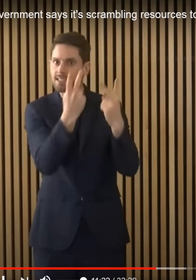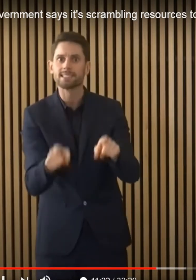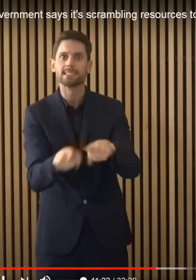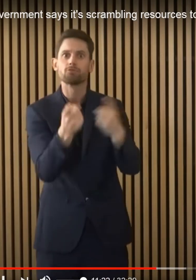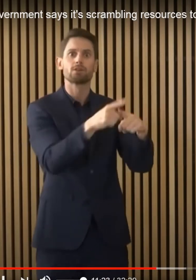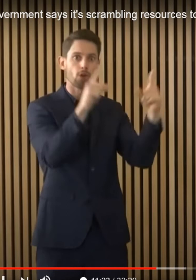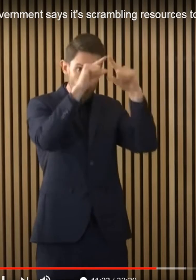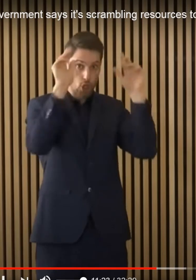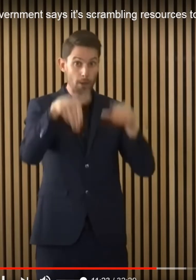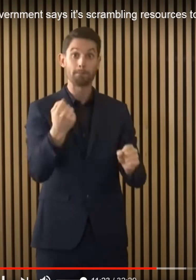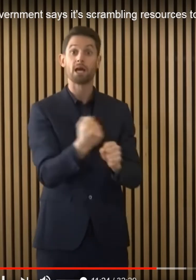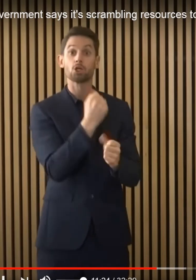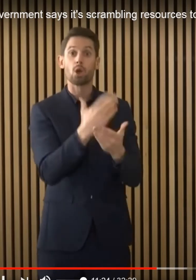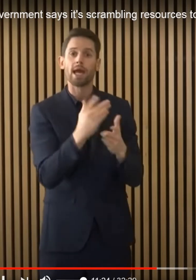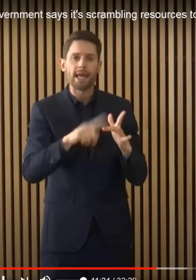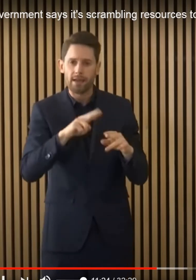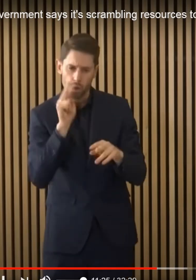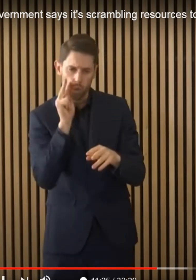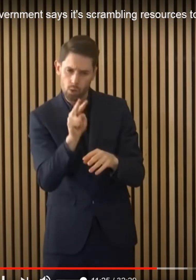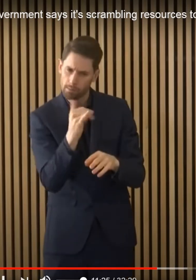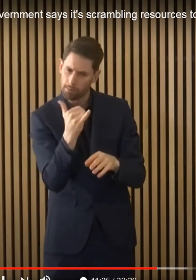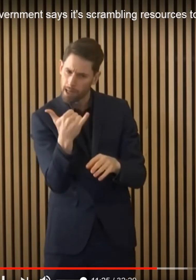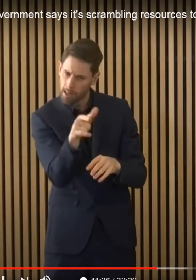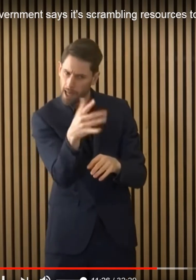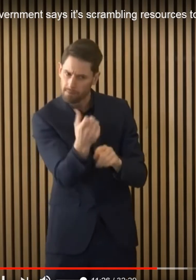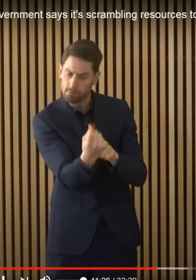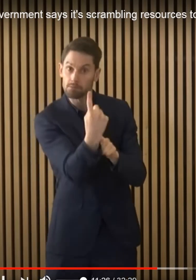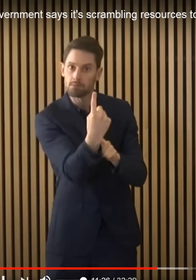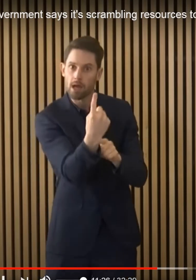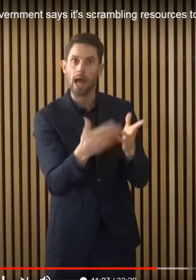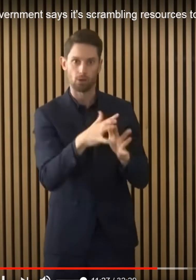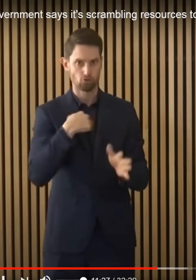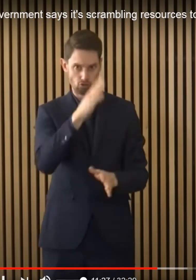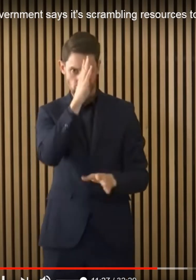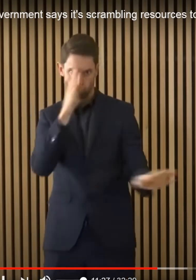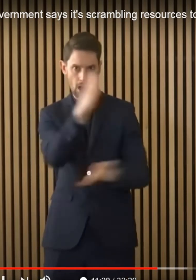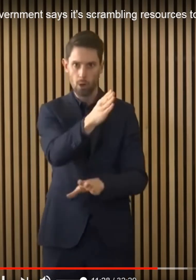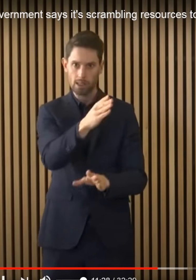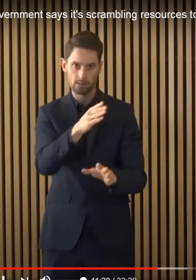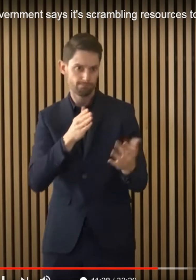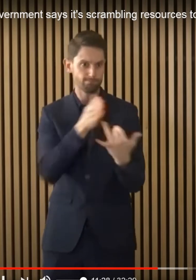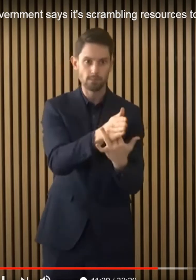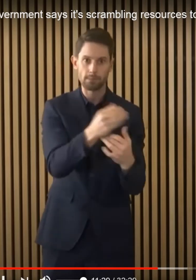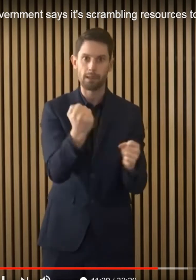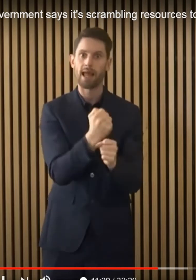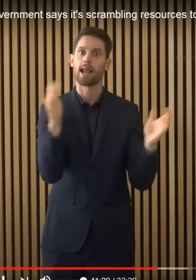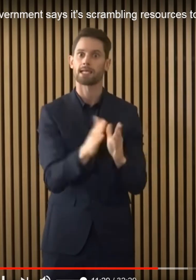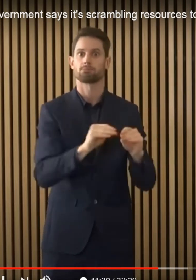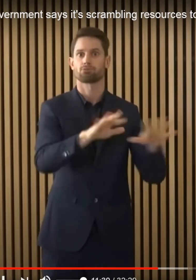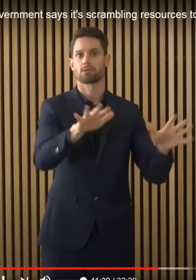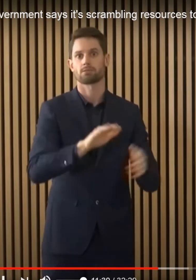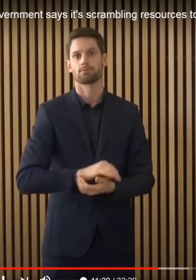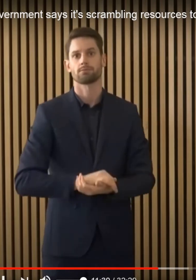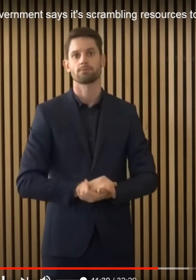do not get any worse, or more importantly, that we do not get any more cases. The